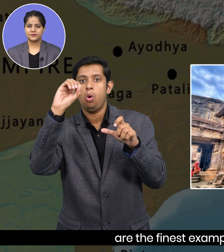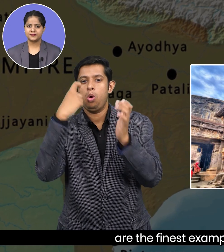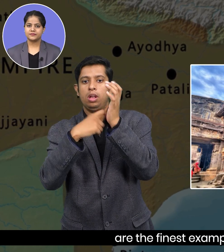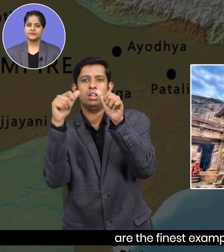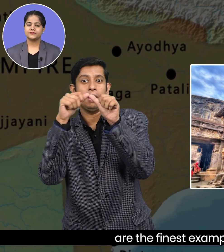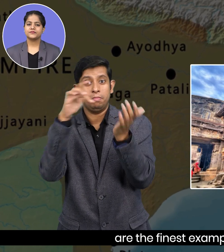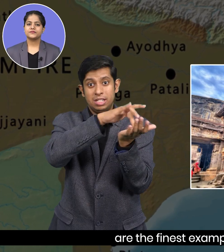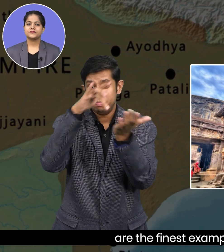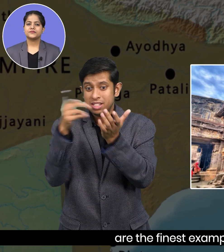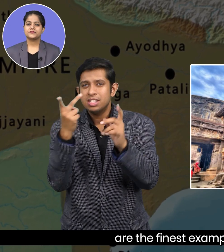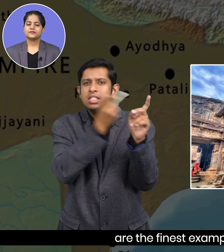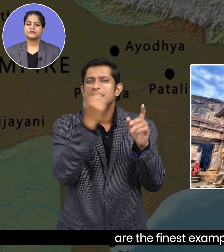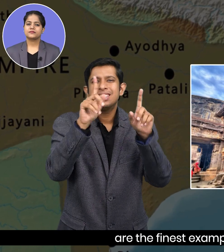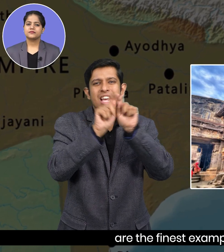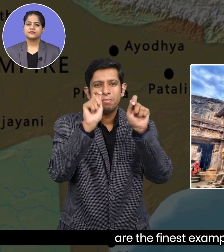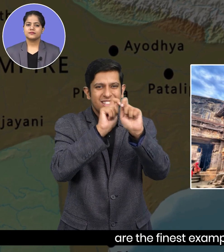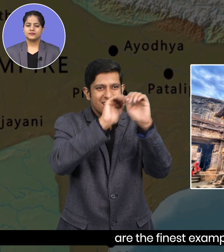period.